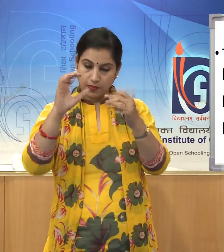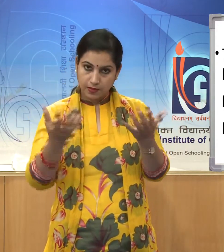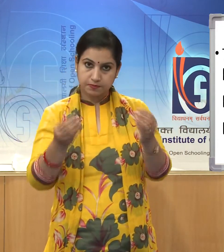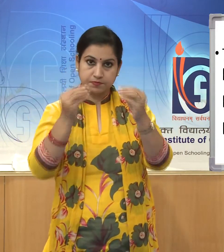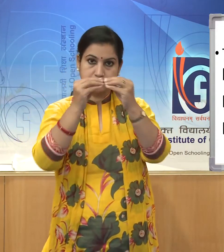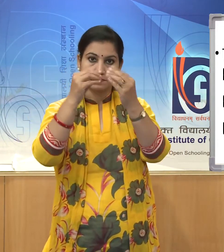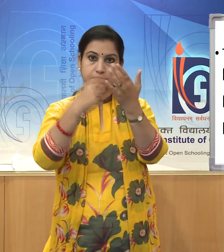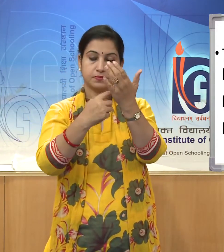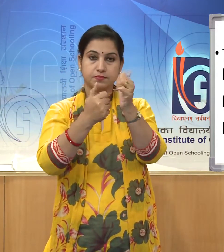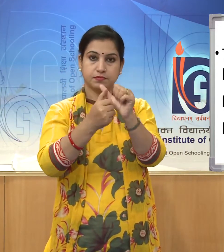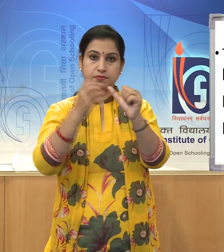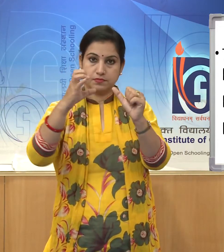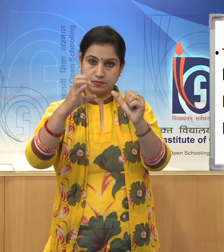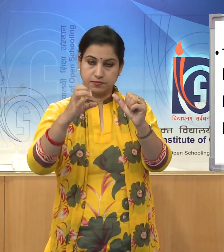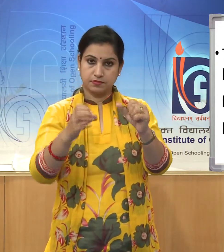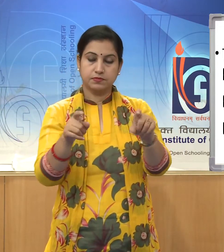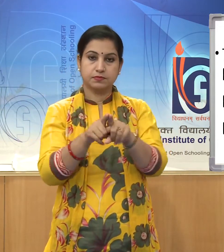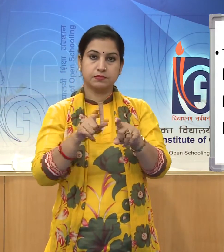Braque and Leger.